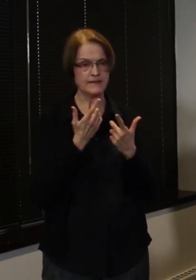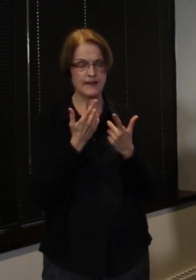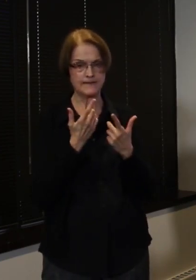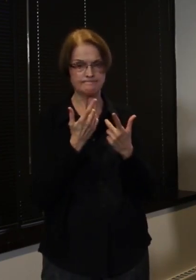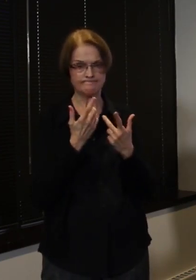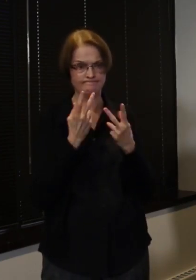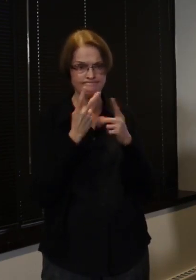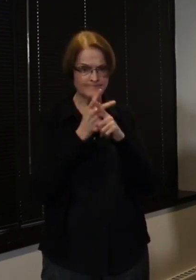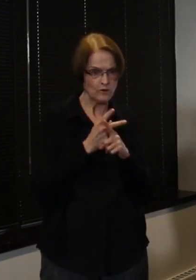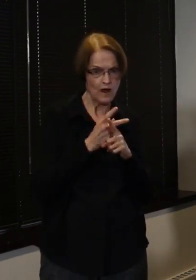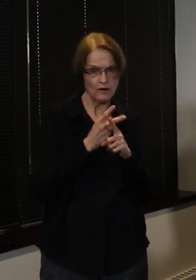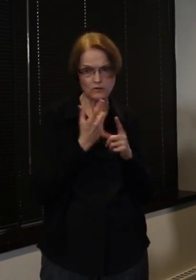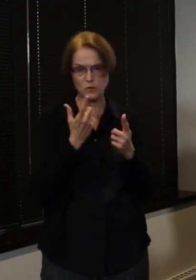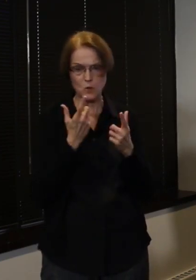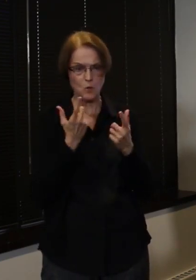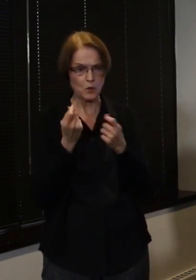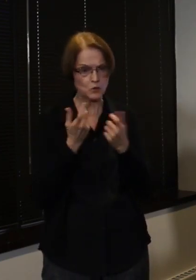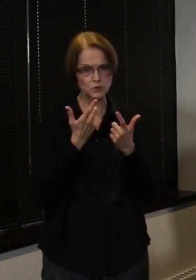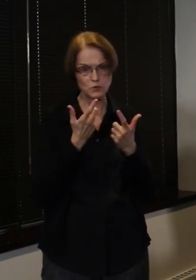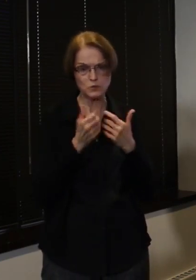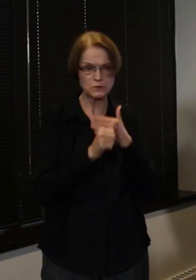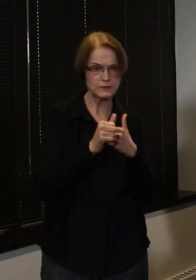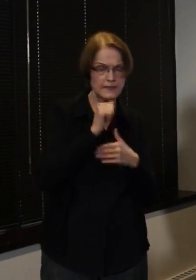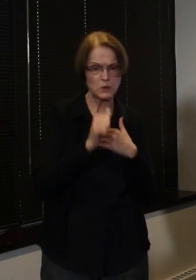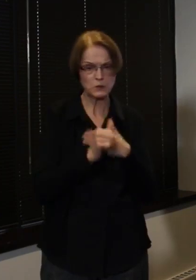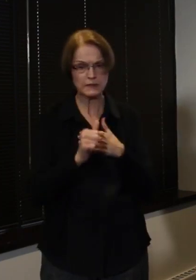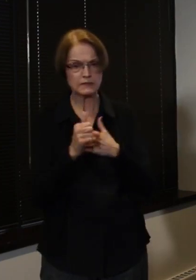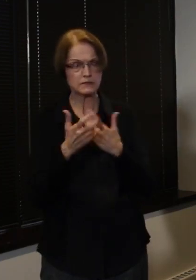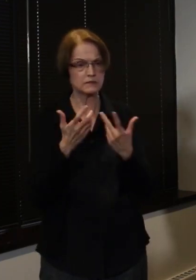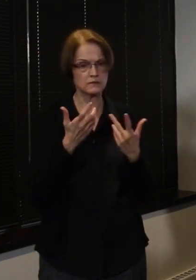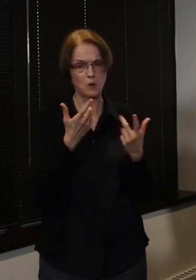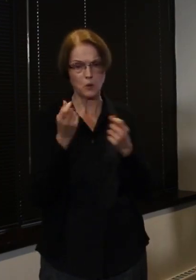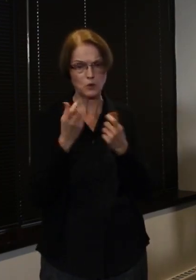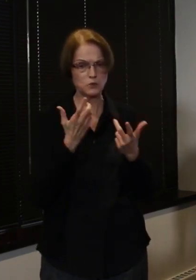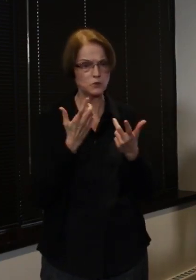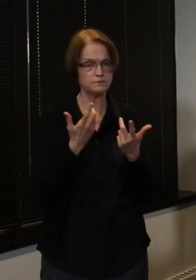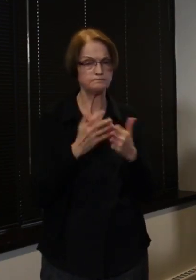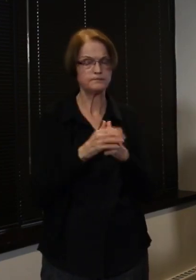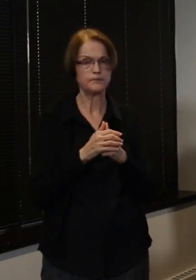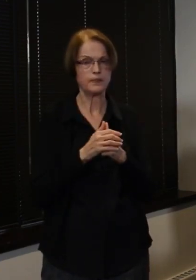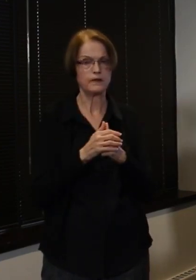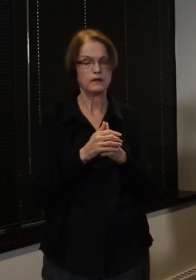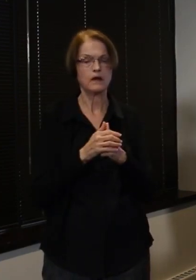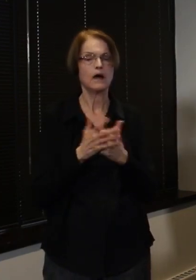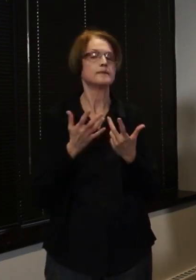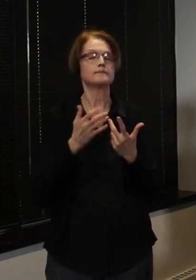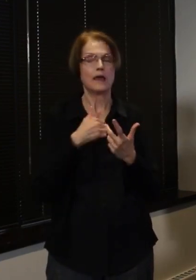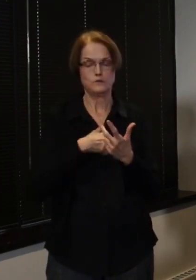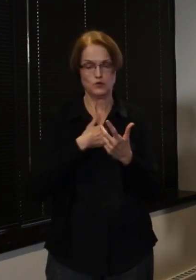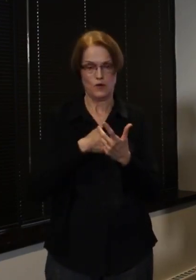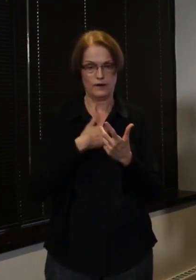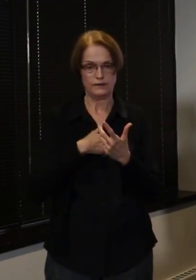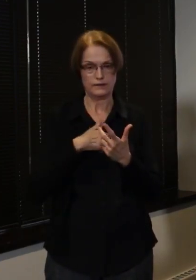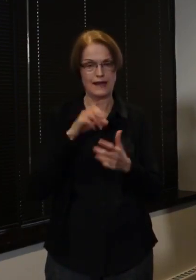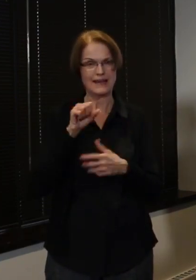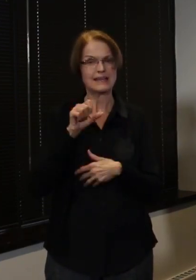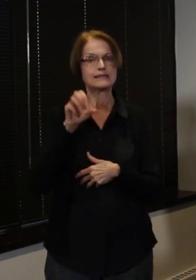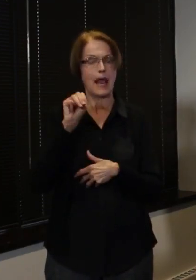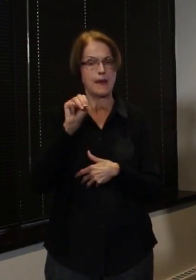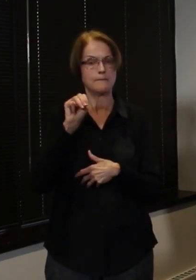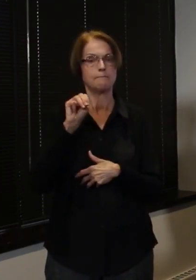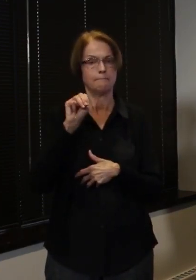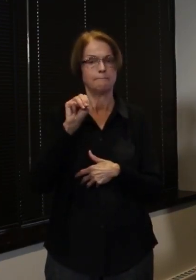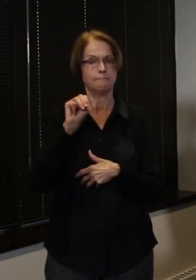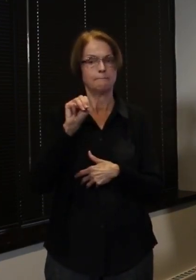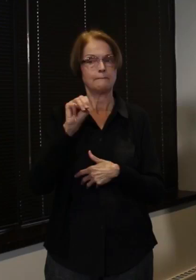low risk? Yeah, I believe I was, referring to our ICU capacity within the SSM healthcare system,